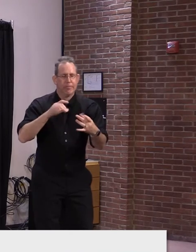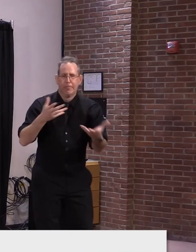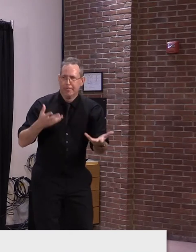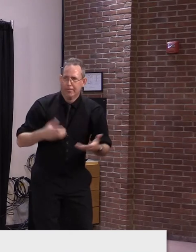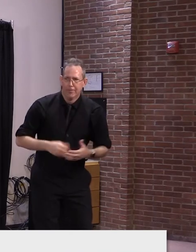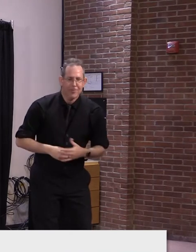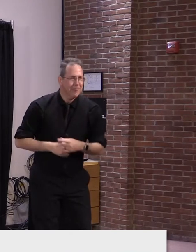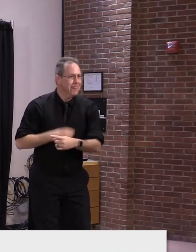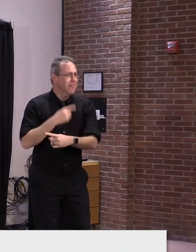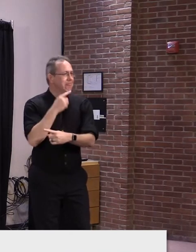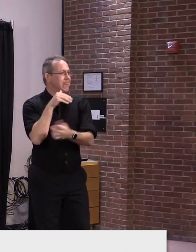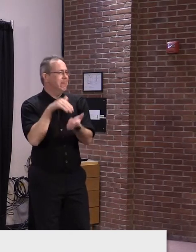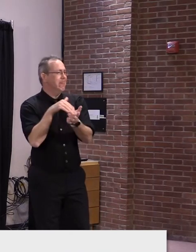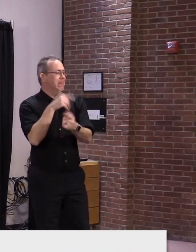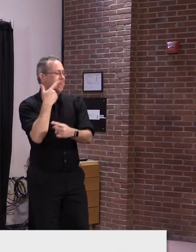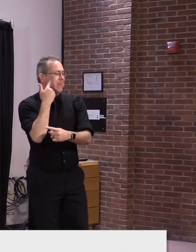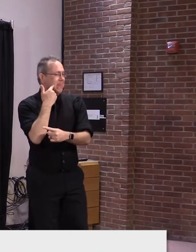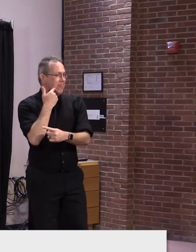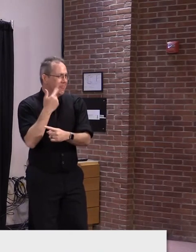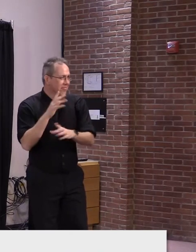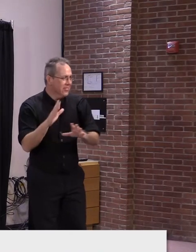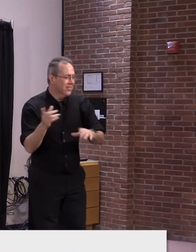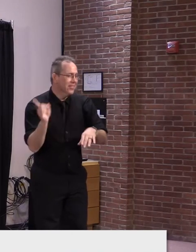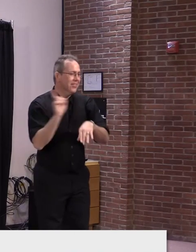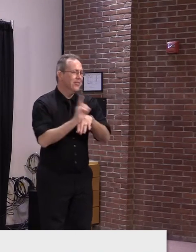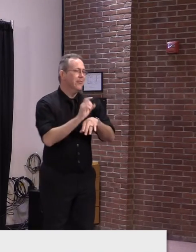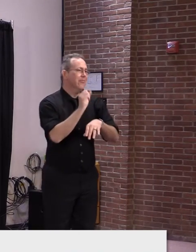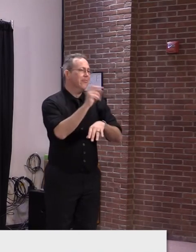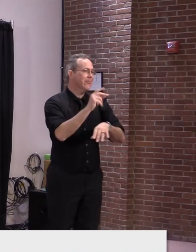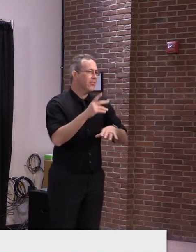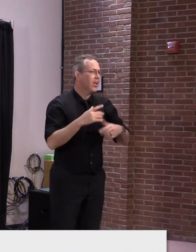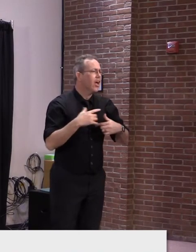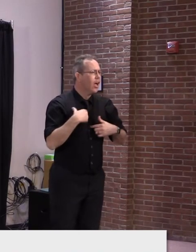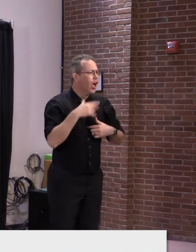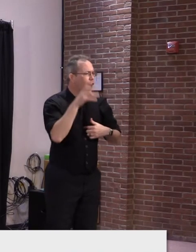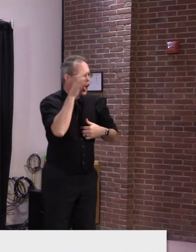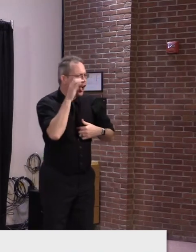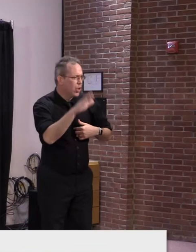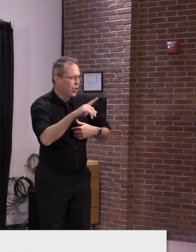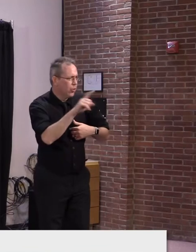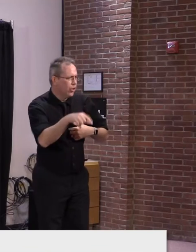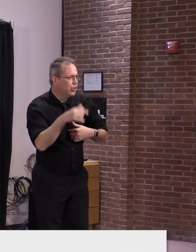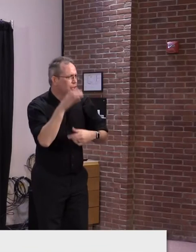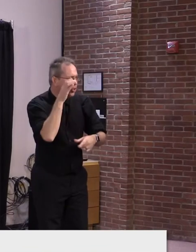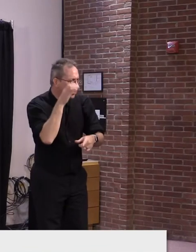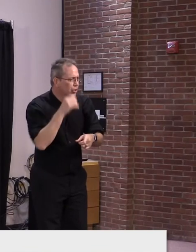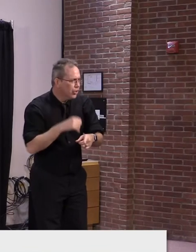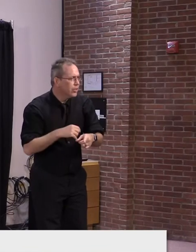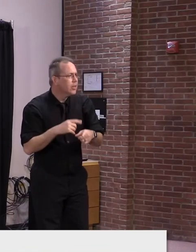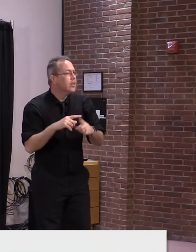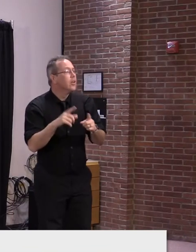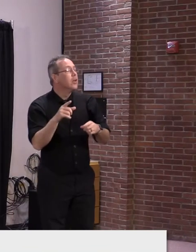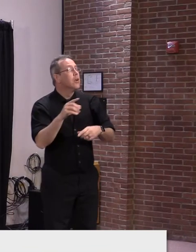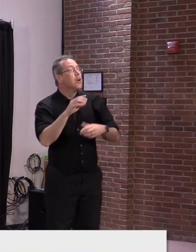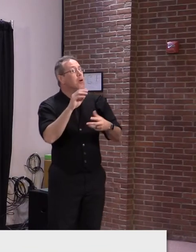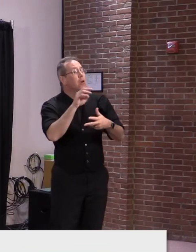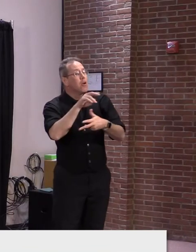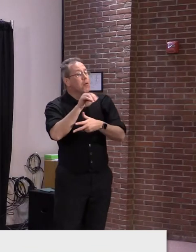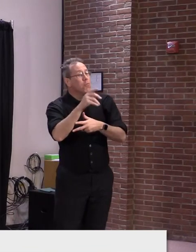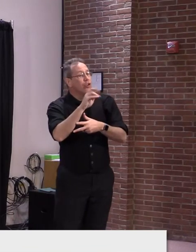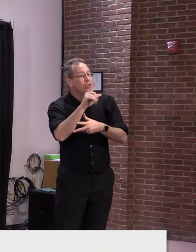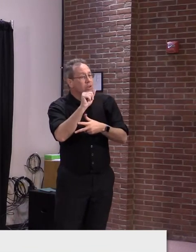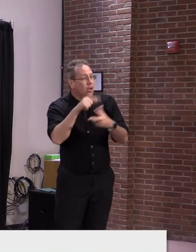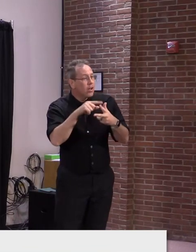Hi, Ed. So what I heard was they got the Moderna first dose, they got the Moderna second